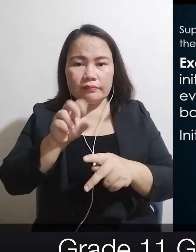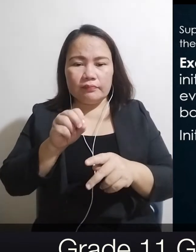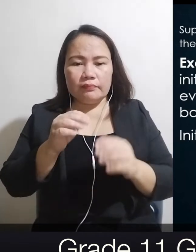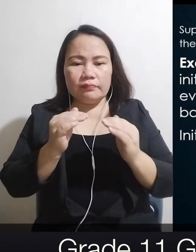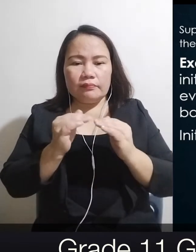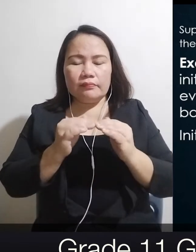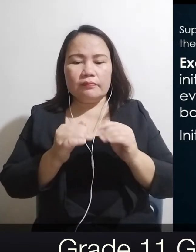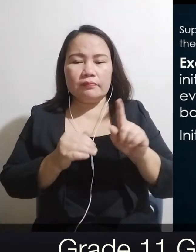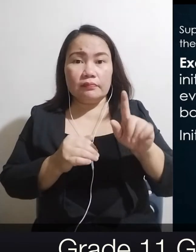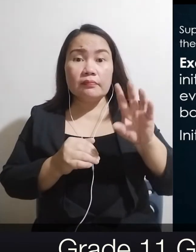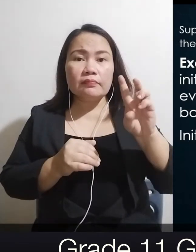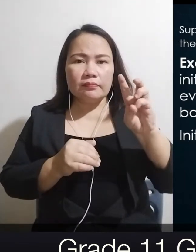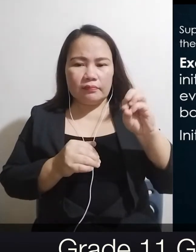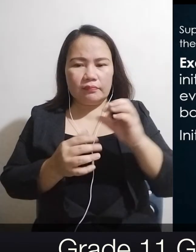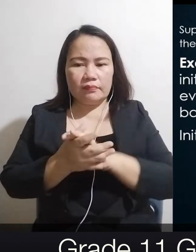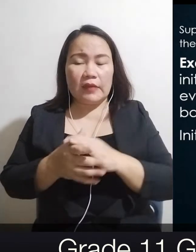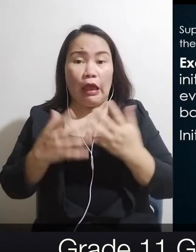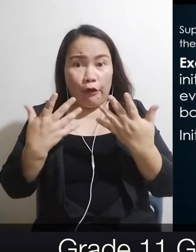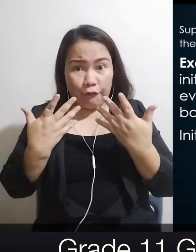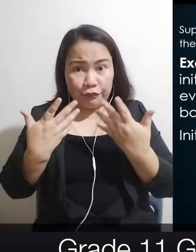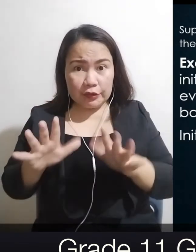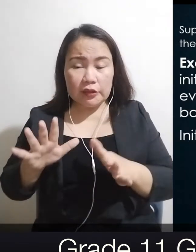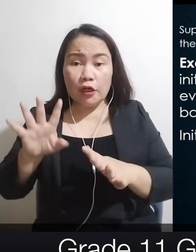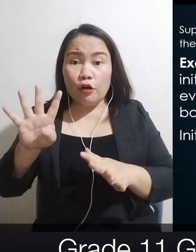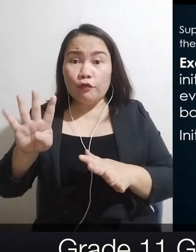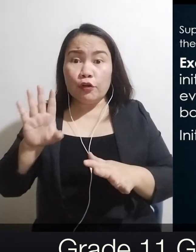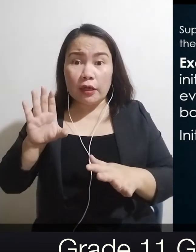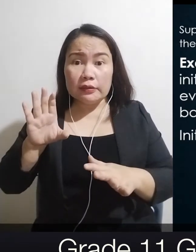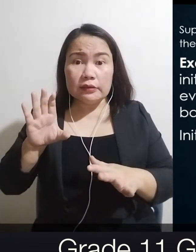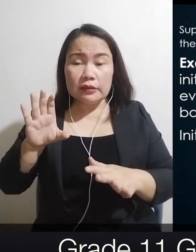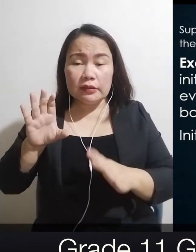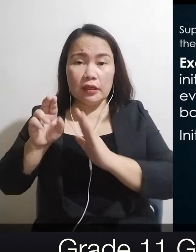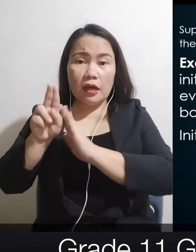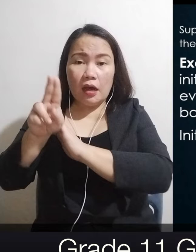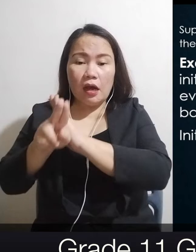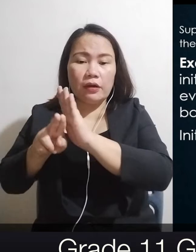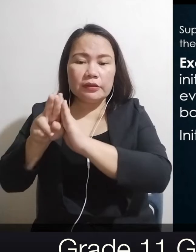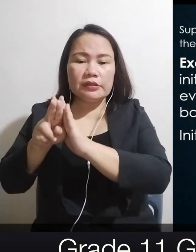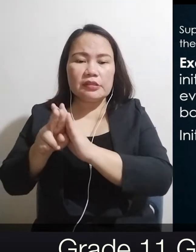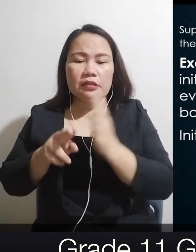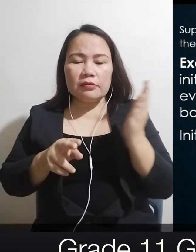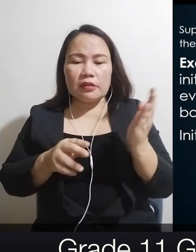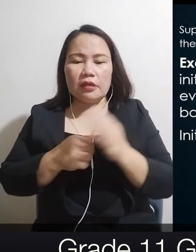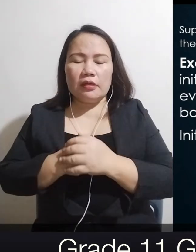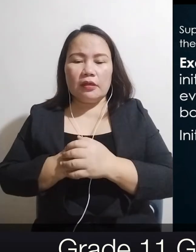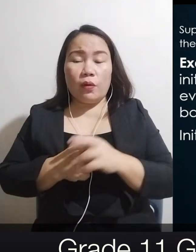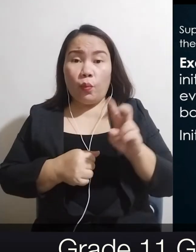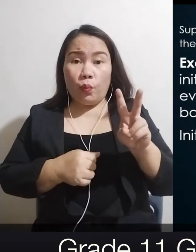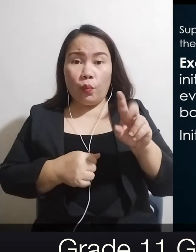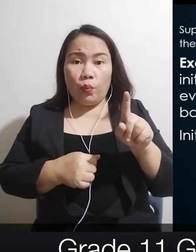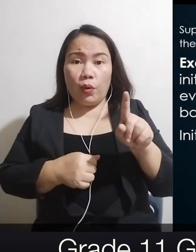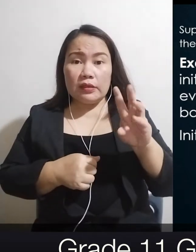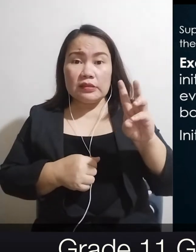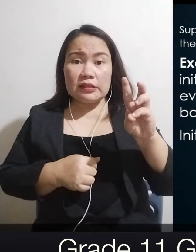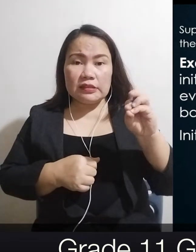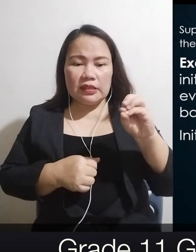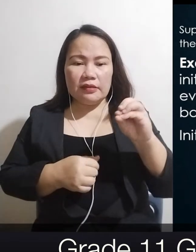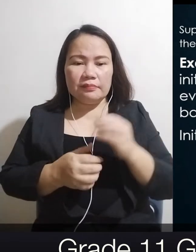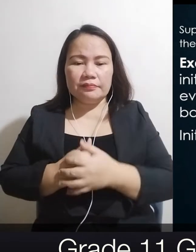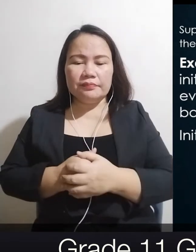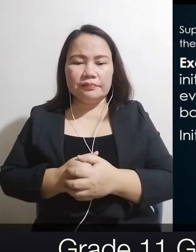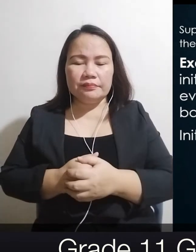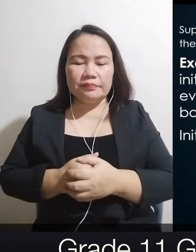that is 160. And then after 400 hours, this is now 160 yun kanina, so